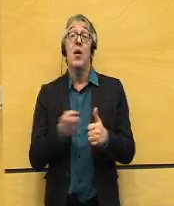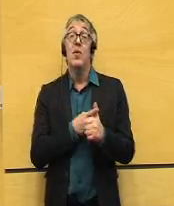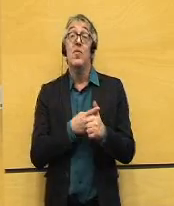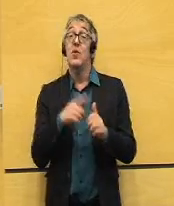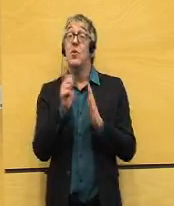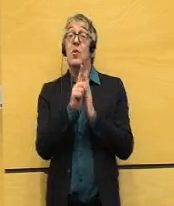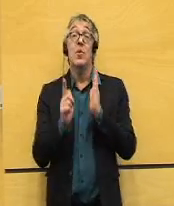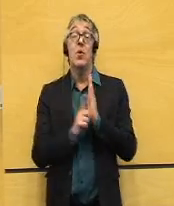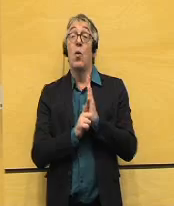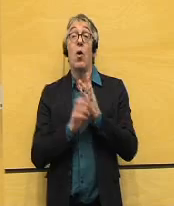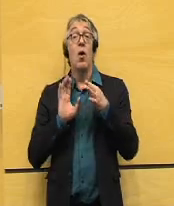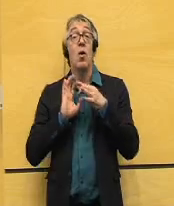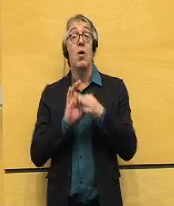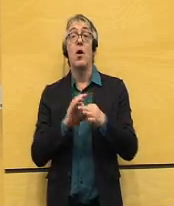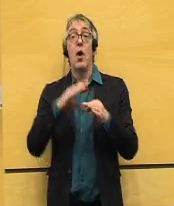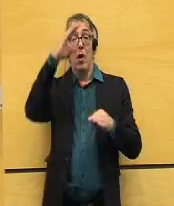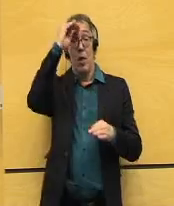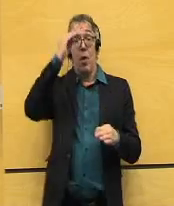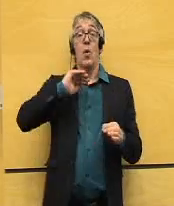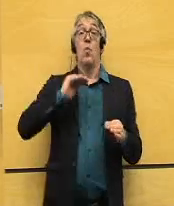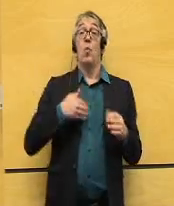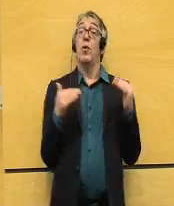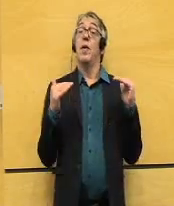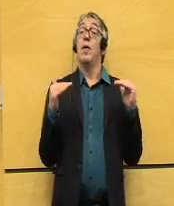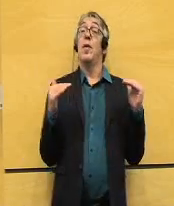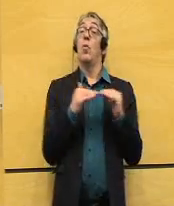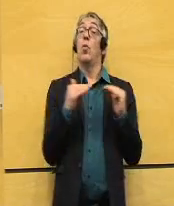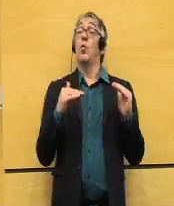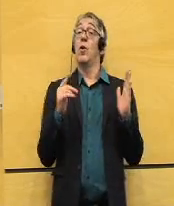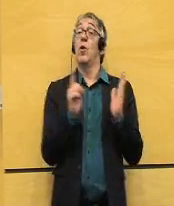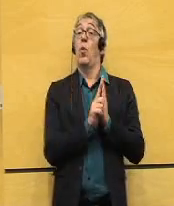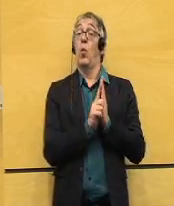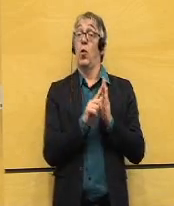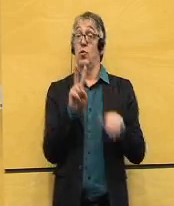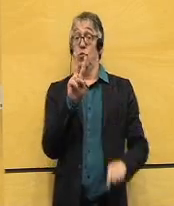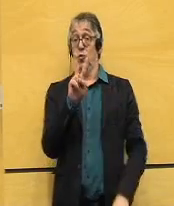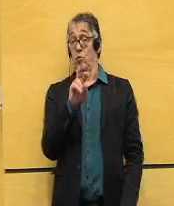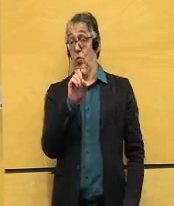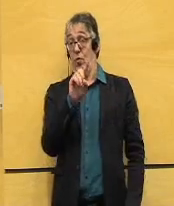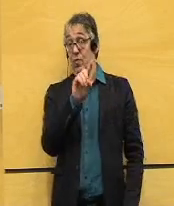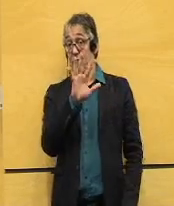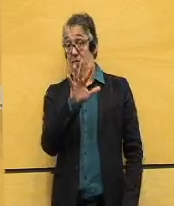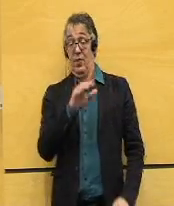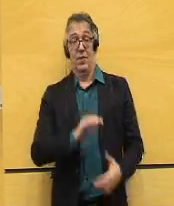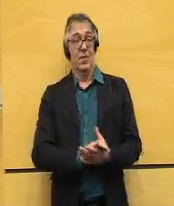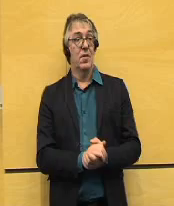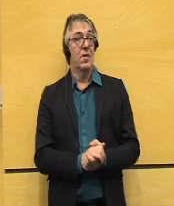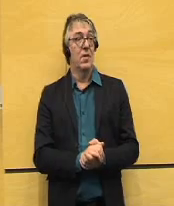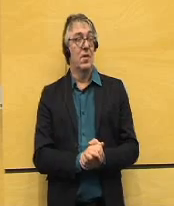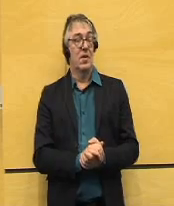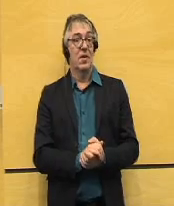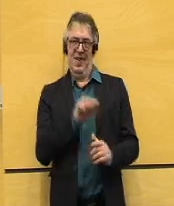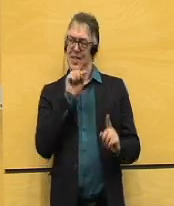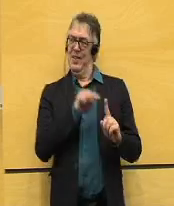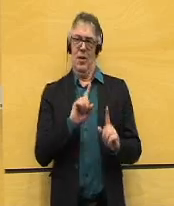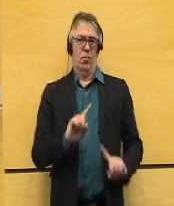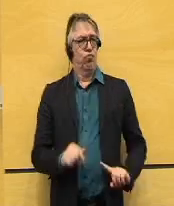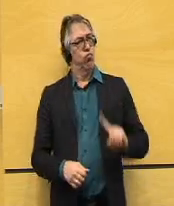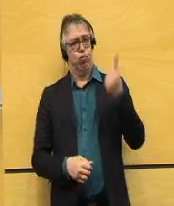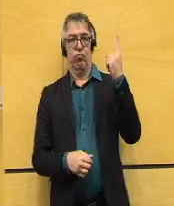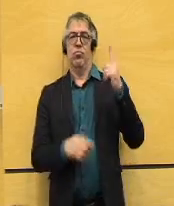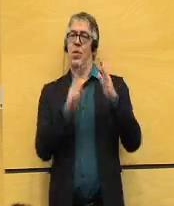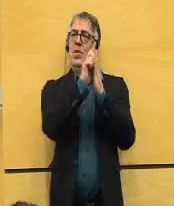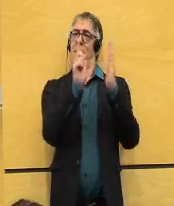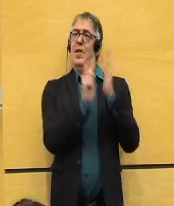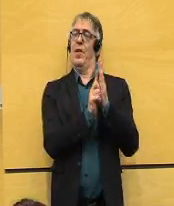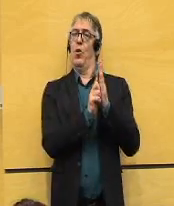about the Gender Equality Act 2015, which is the legal instrument that